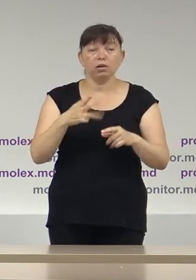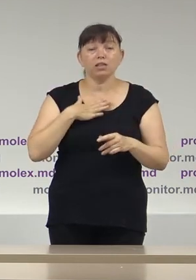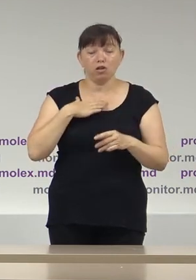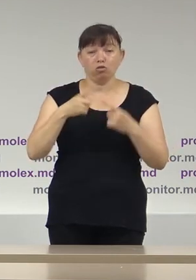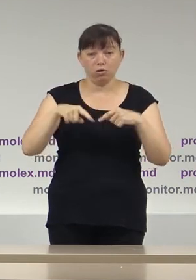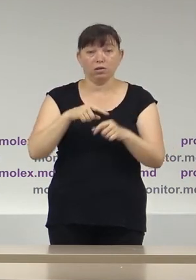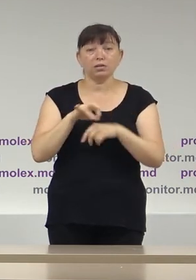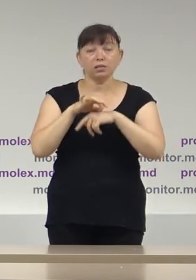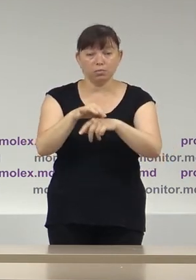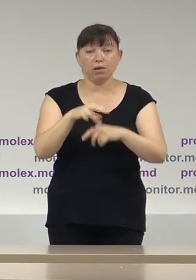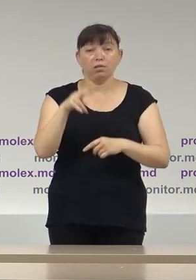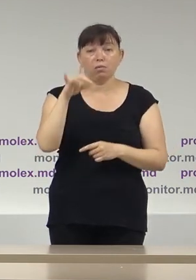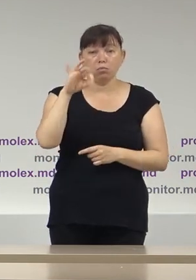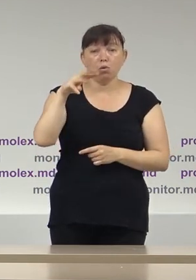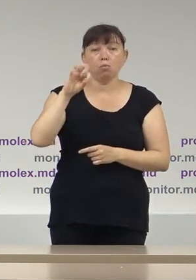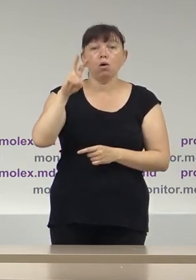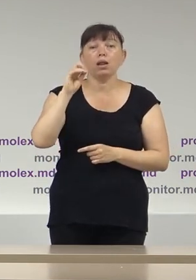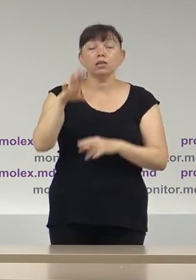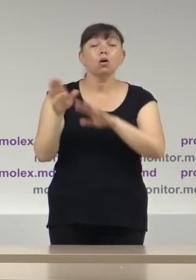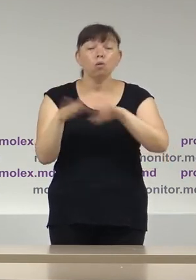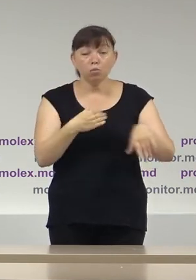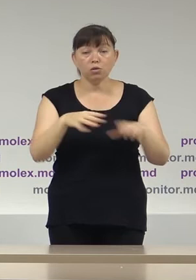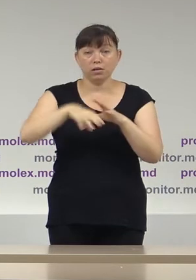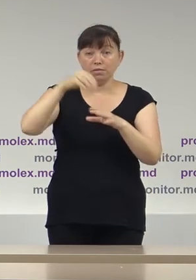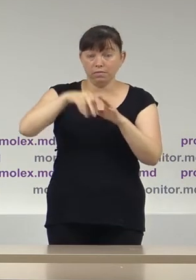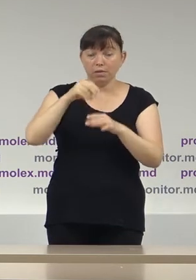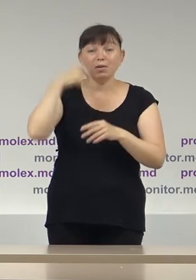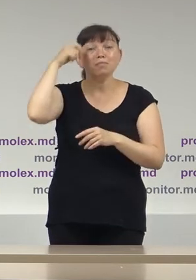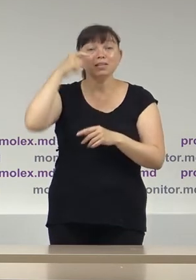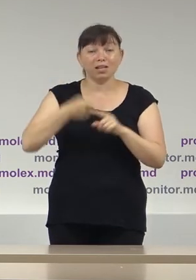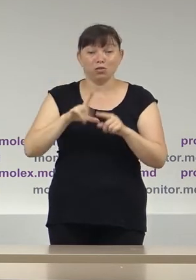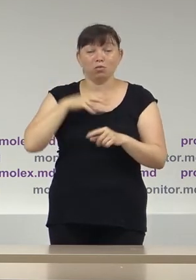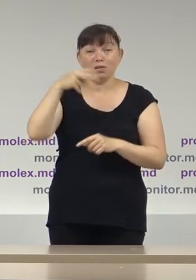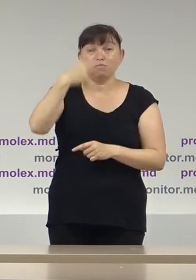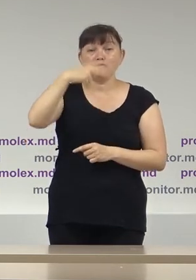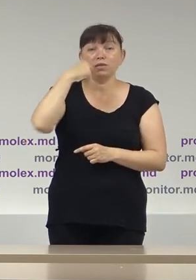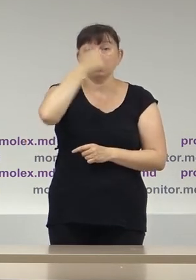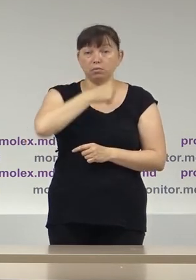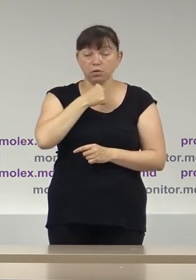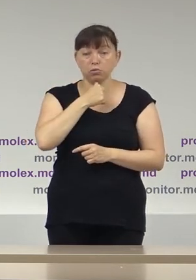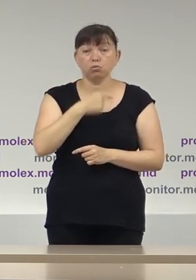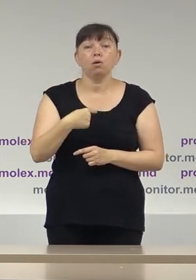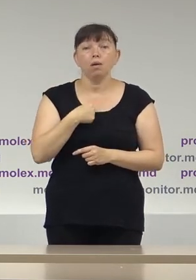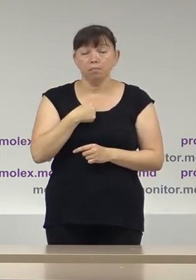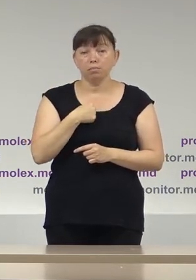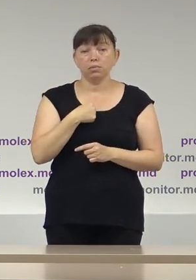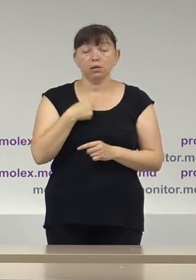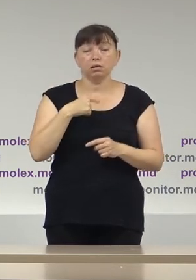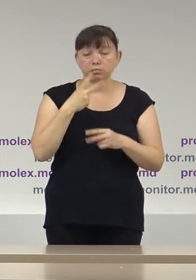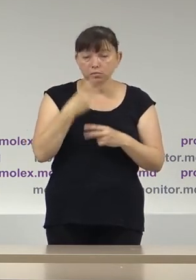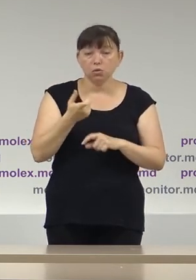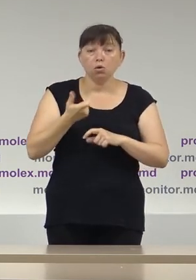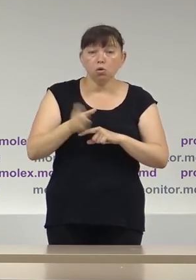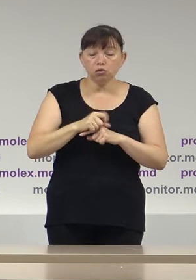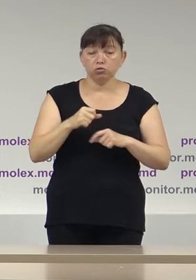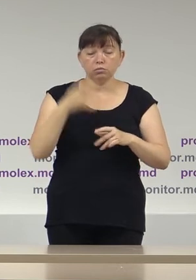some analysis made by Promo-LEX Association during the post-electoral period after